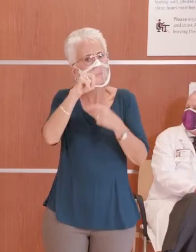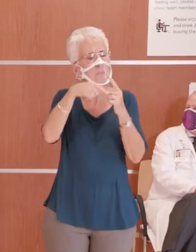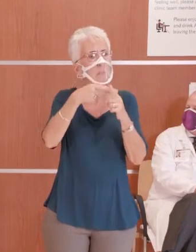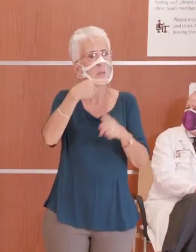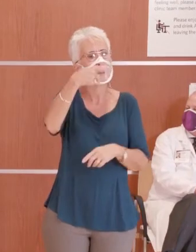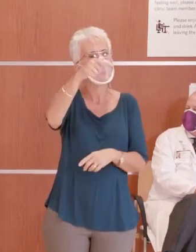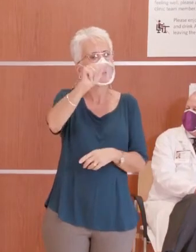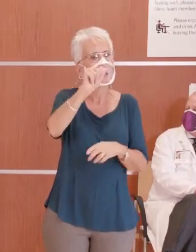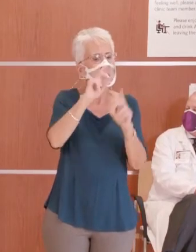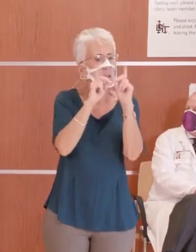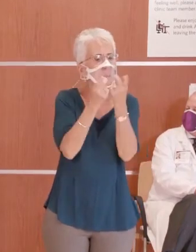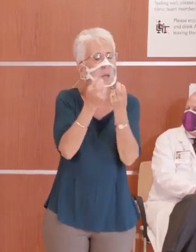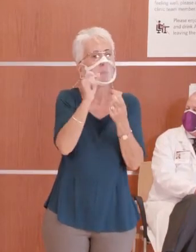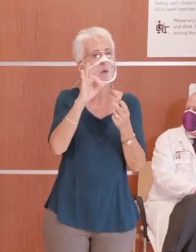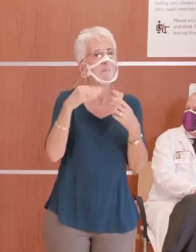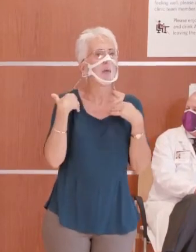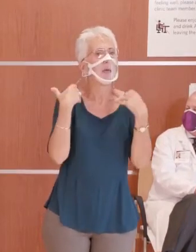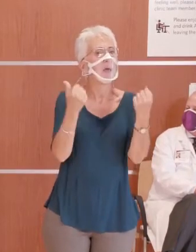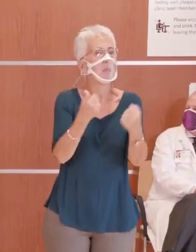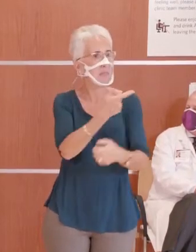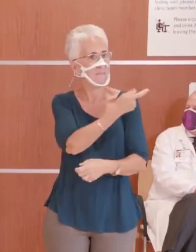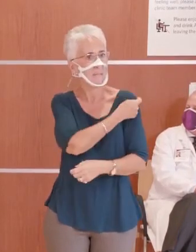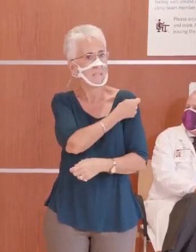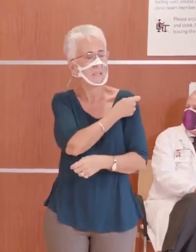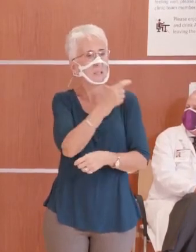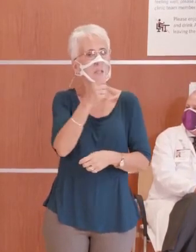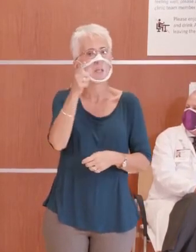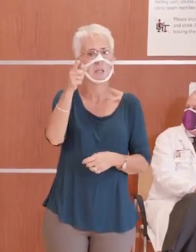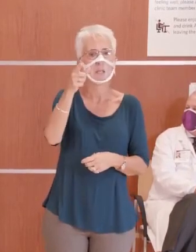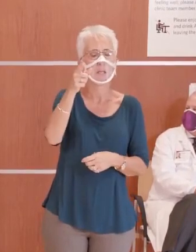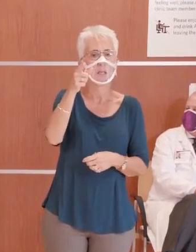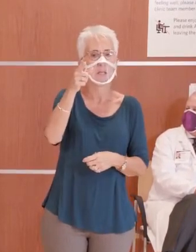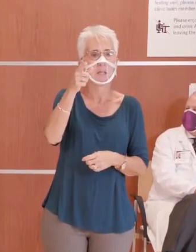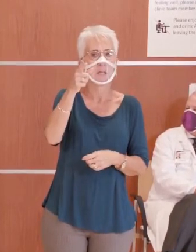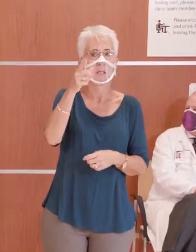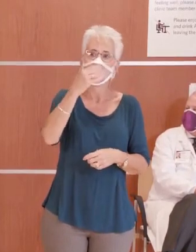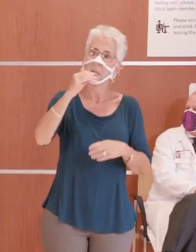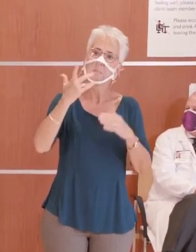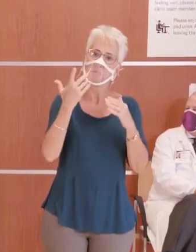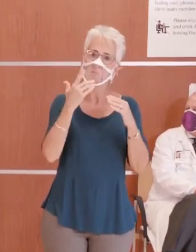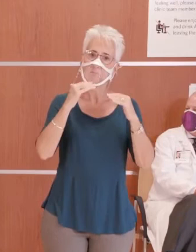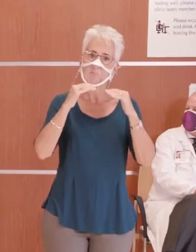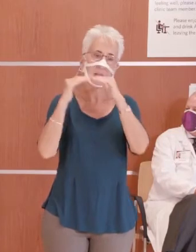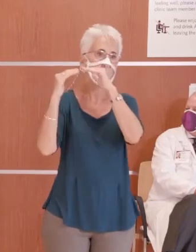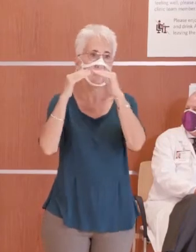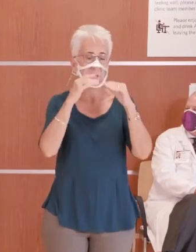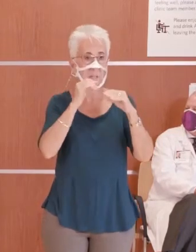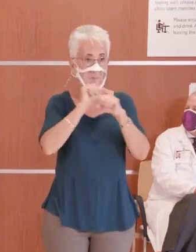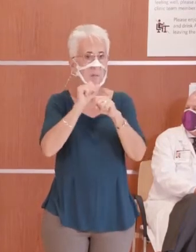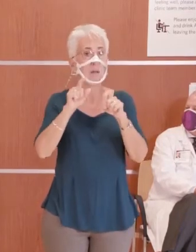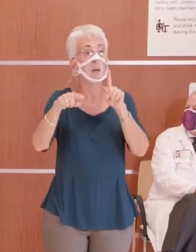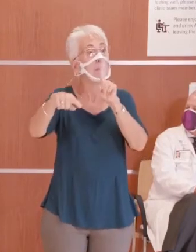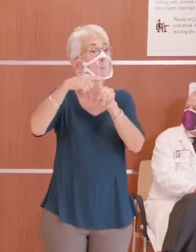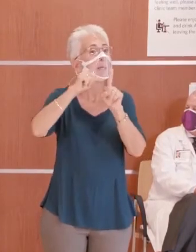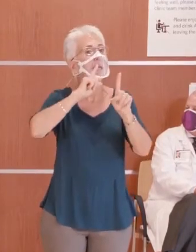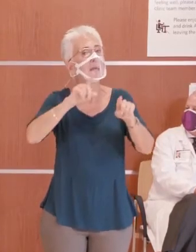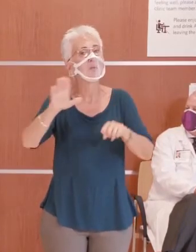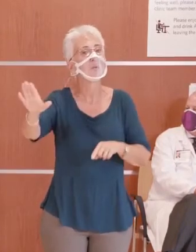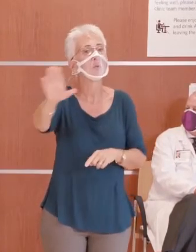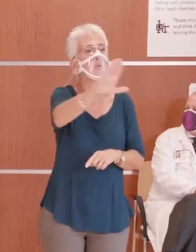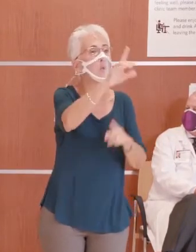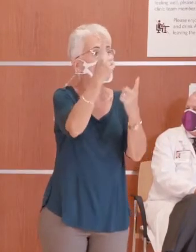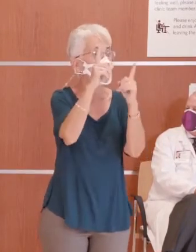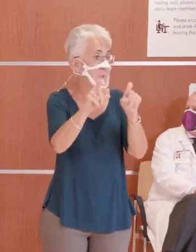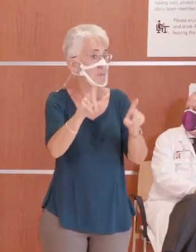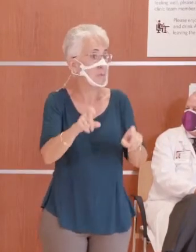Pennsylvania Department of Health's vaccination and equity efforts, but also to answer your questions so that you can